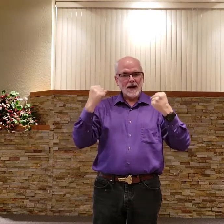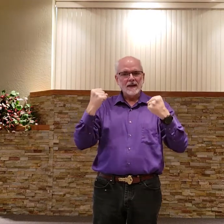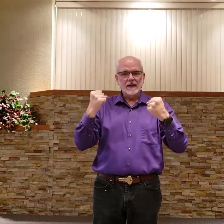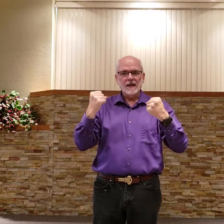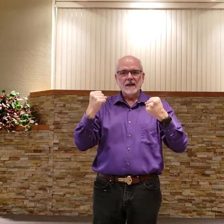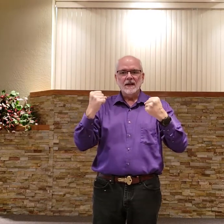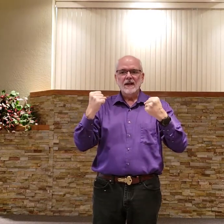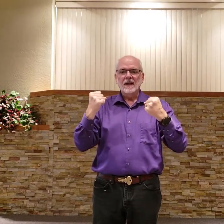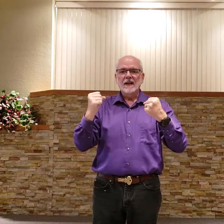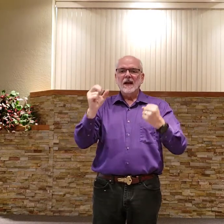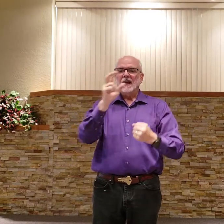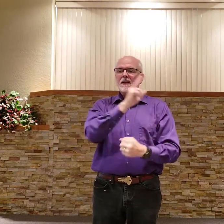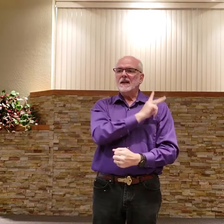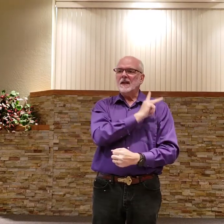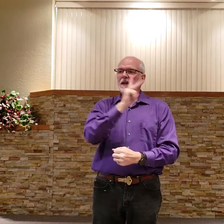Almighty King.